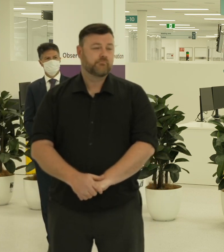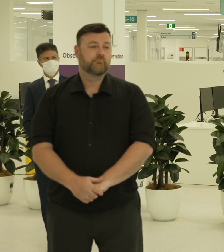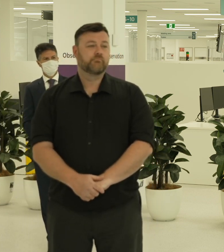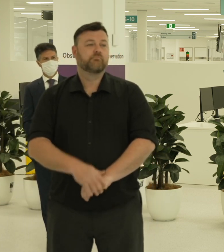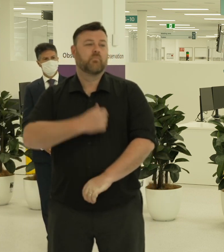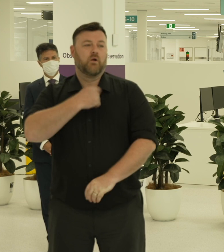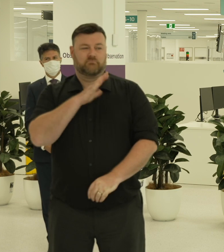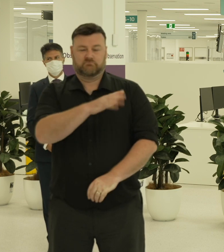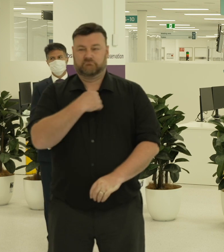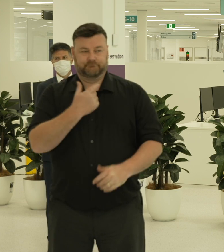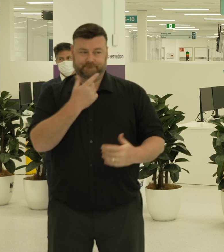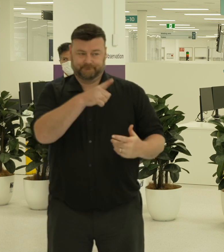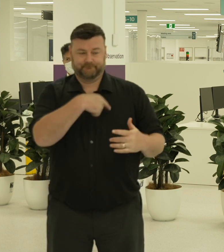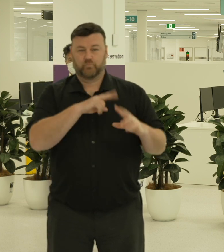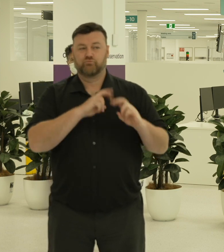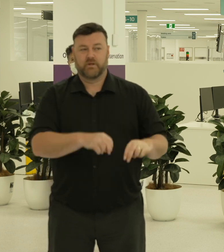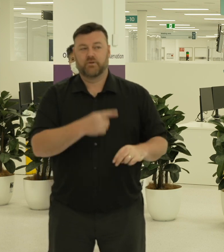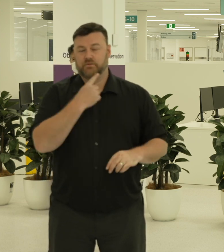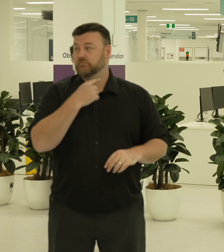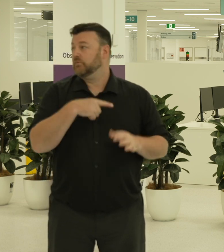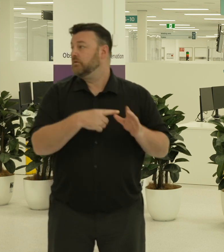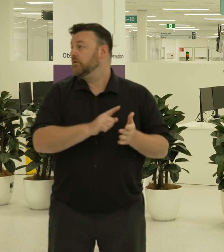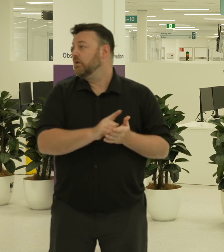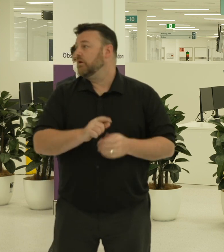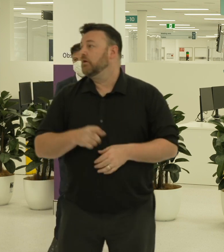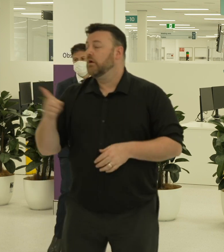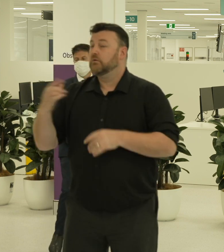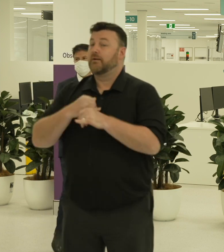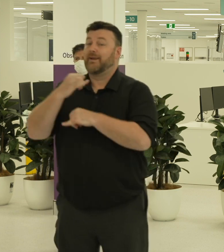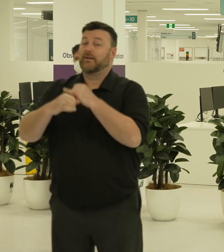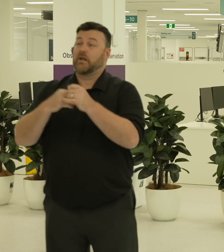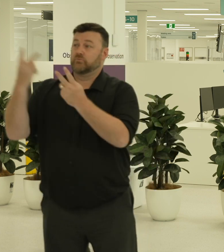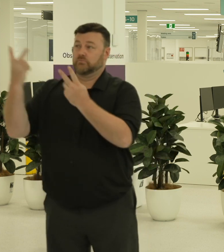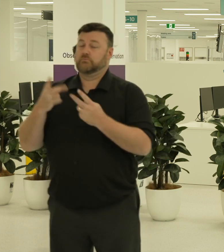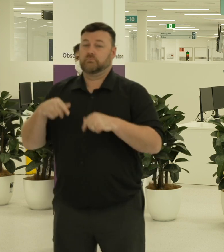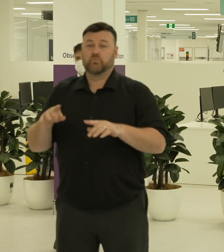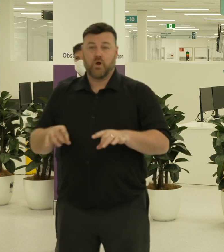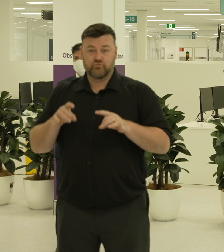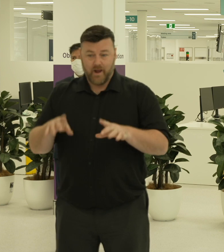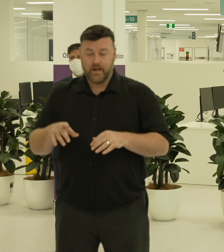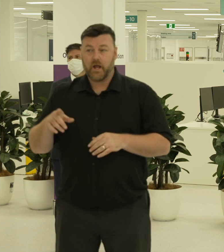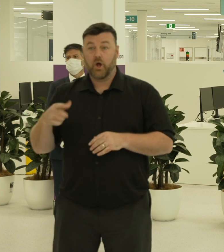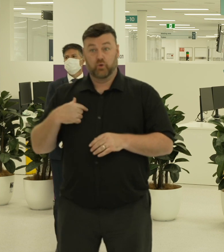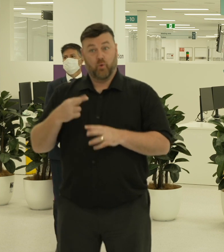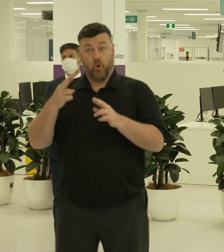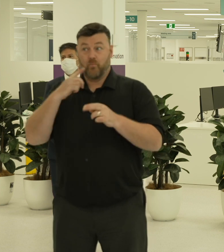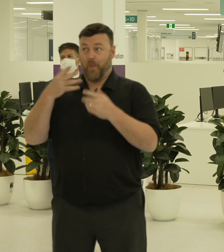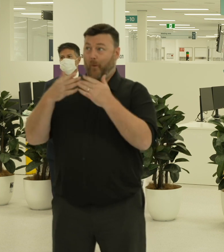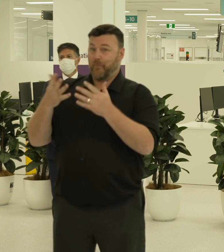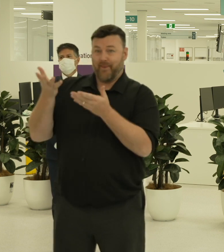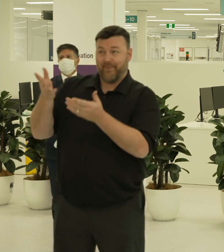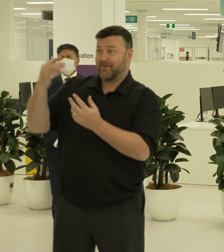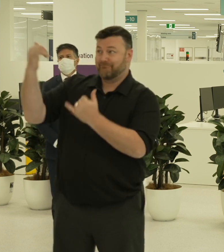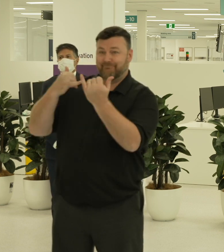out for you and come back. Just on tourism, international tourists potentially coming back sooner than later.